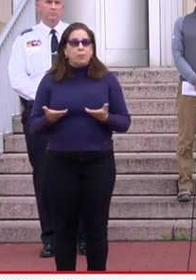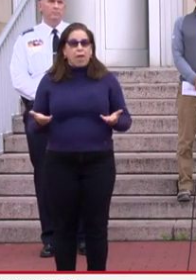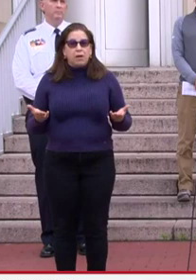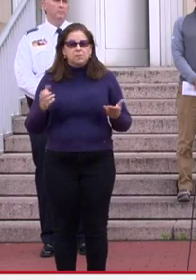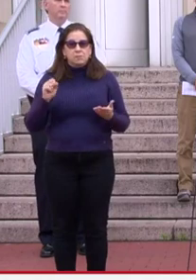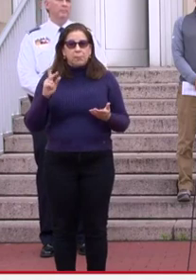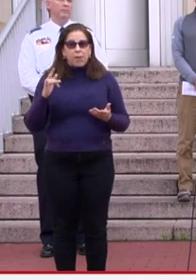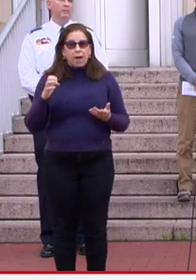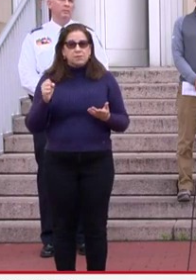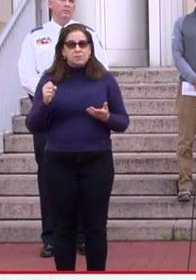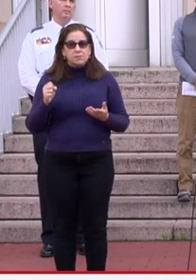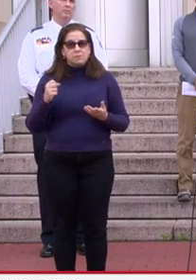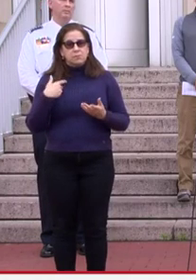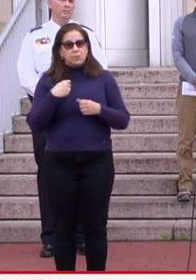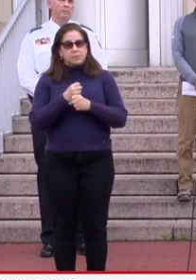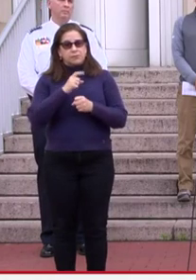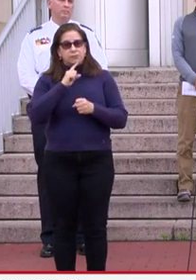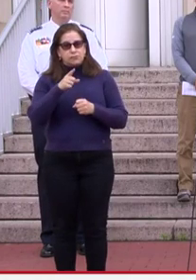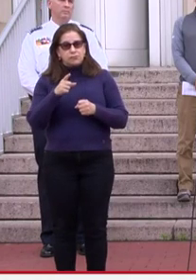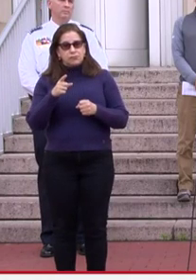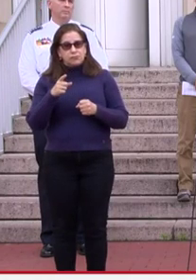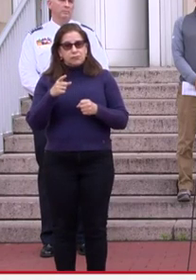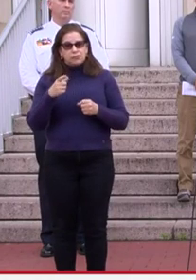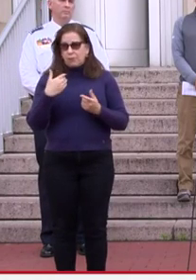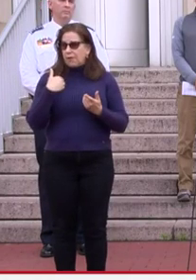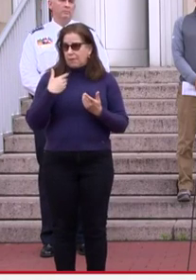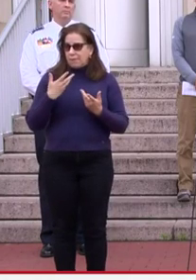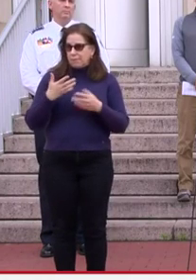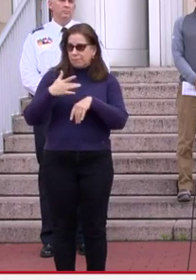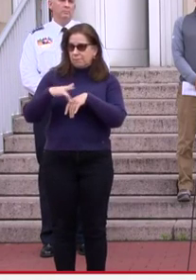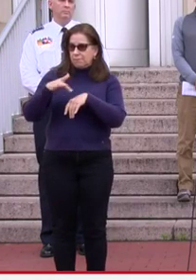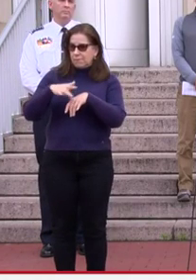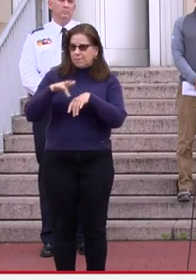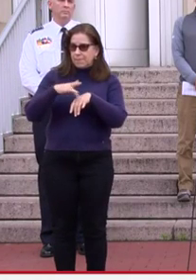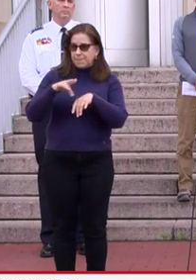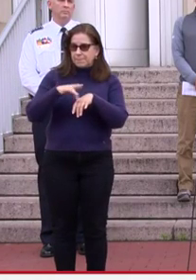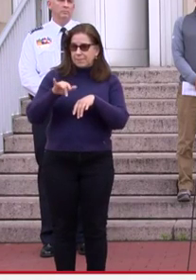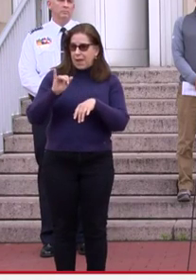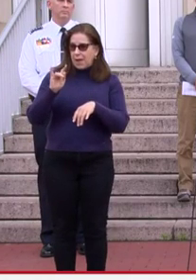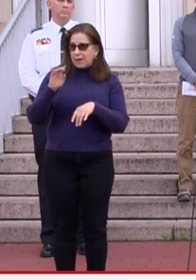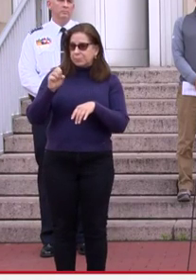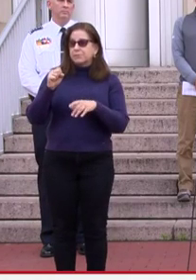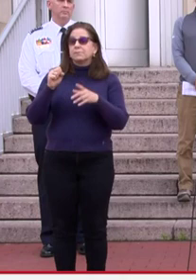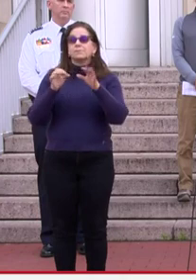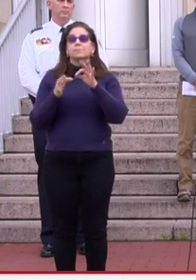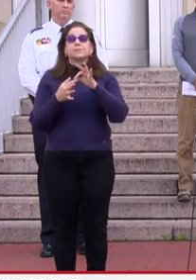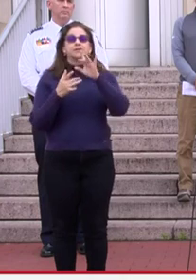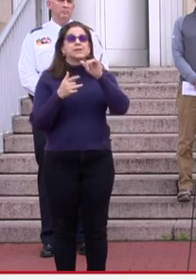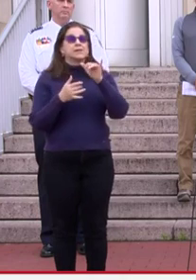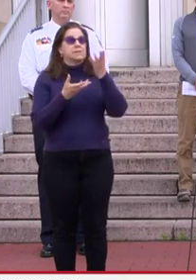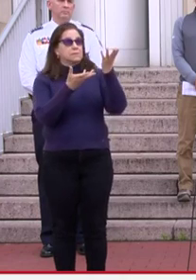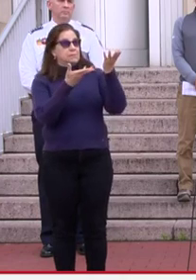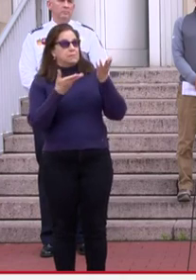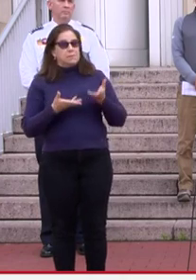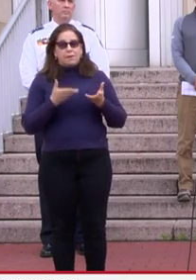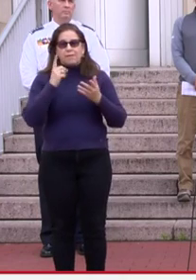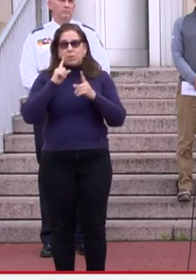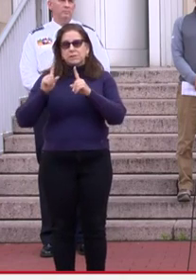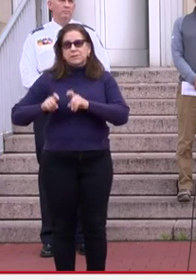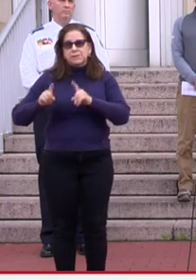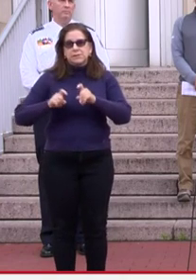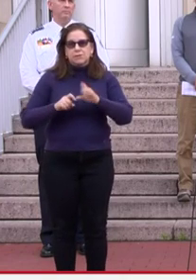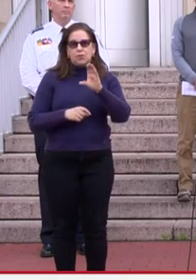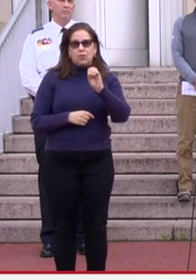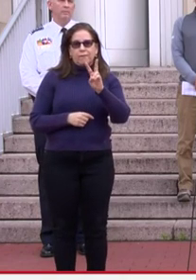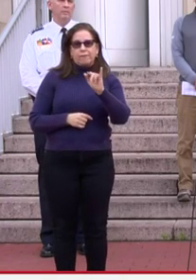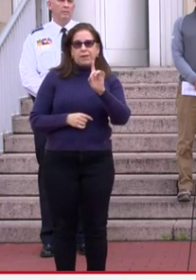supply chains around very critical items related to testing, in particular, the testing materials that